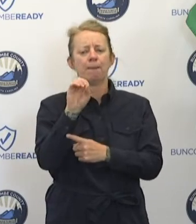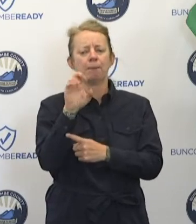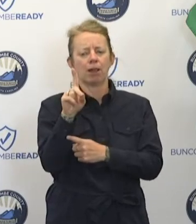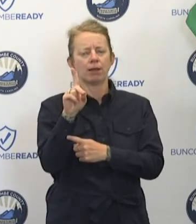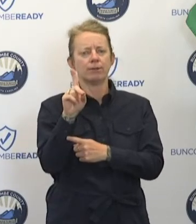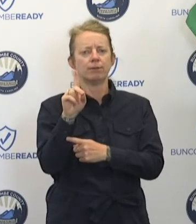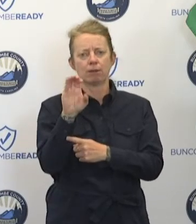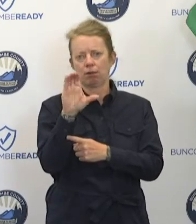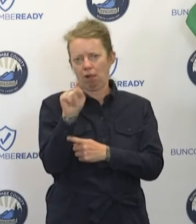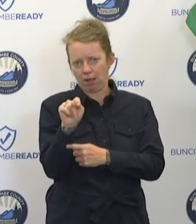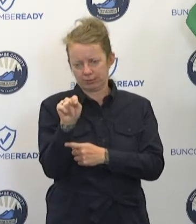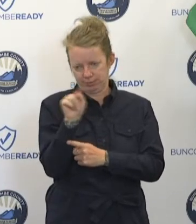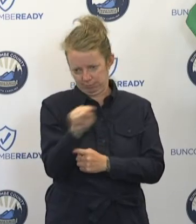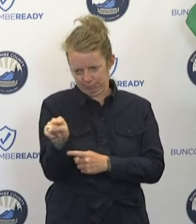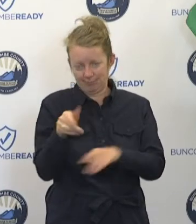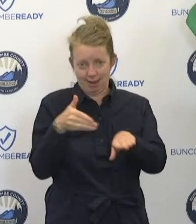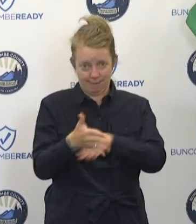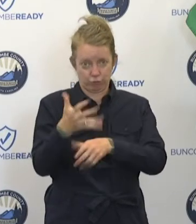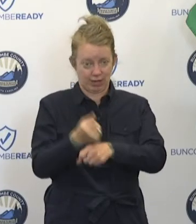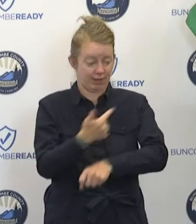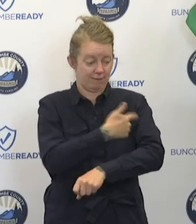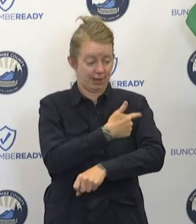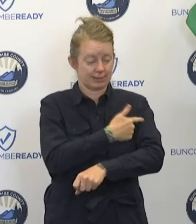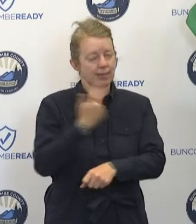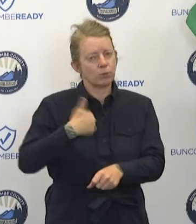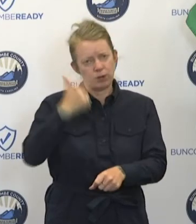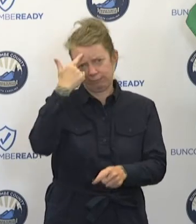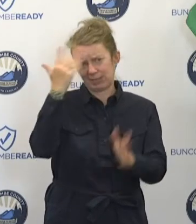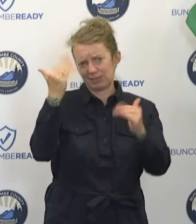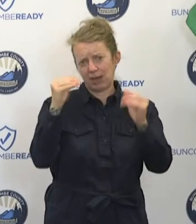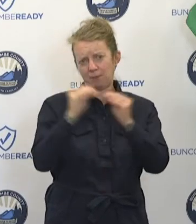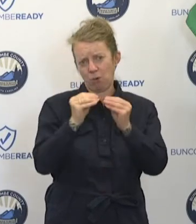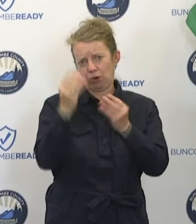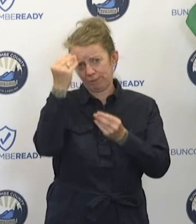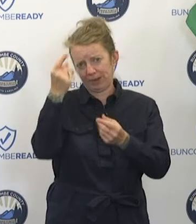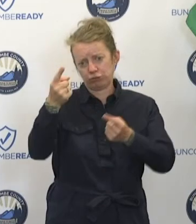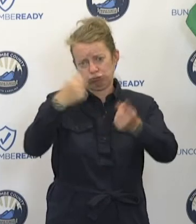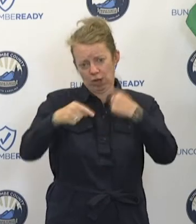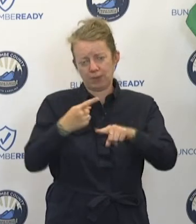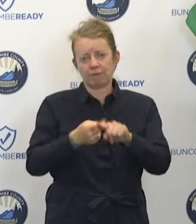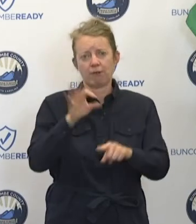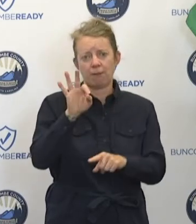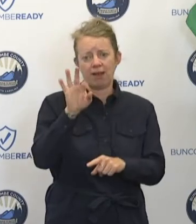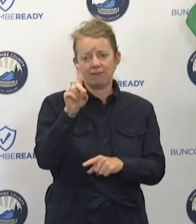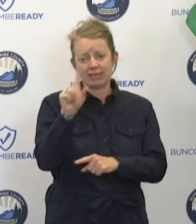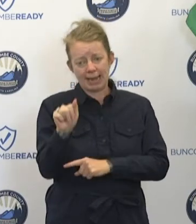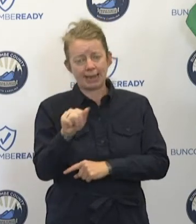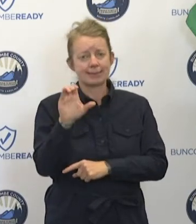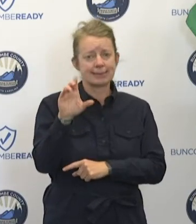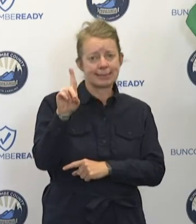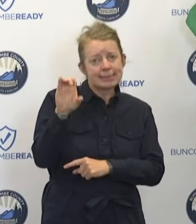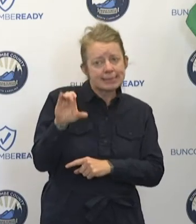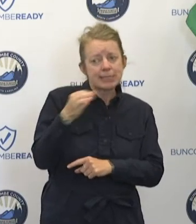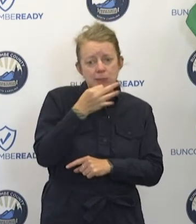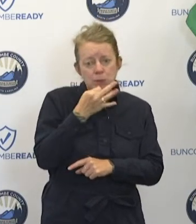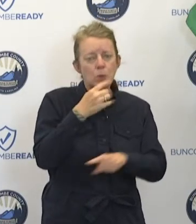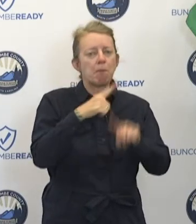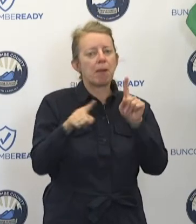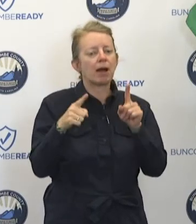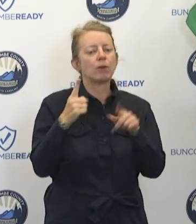vaccine. We expect more information from the FDA and CDC in the coming days, but here is what we know so